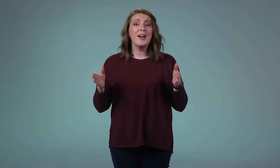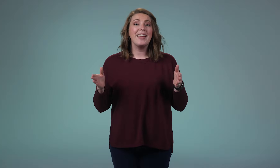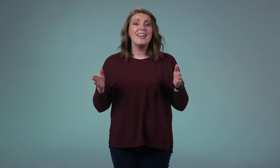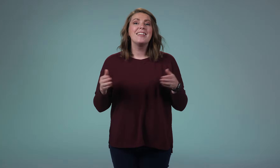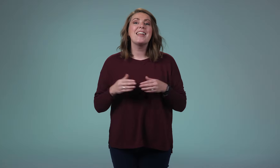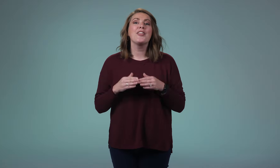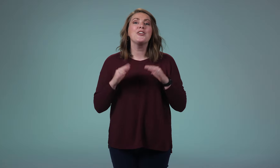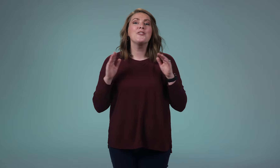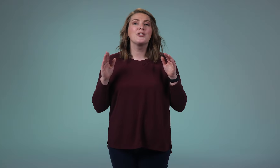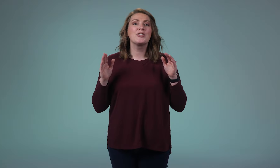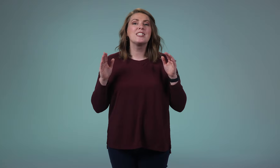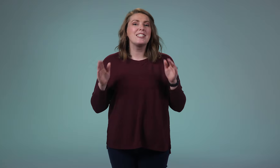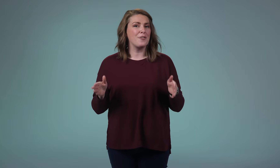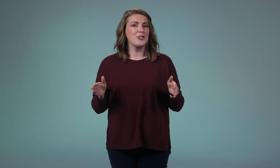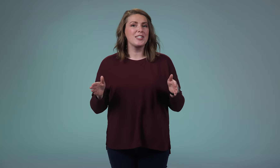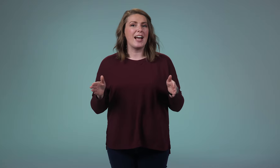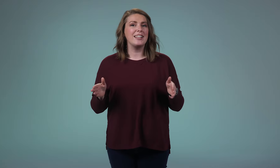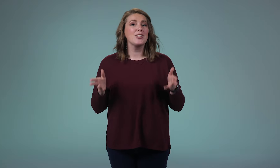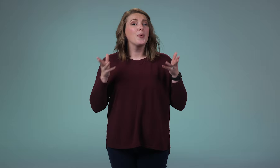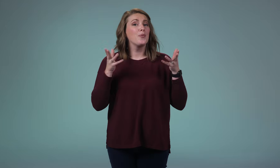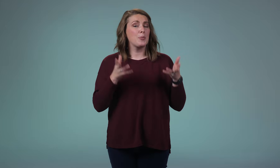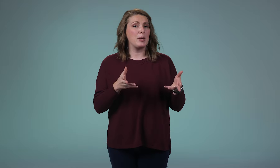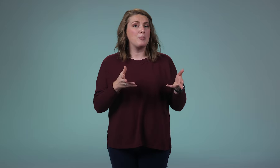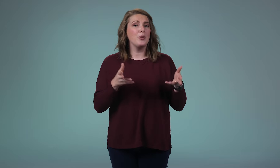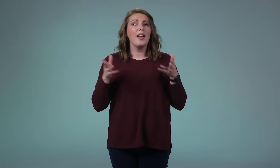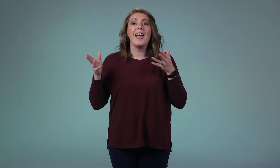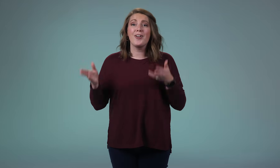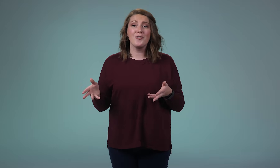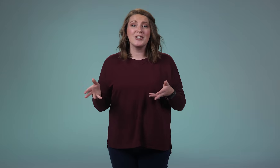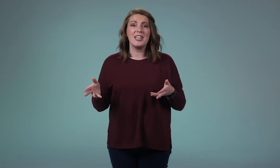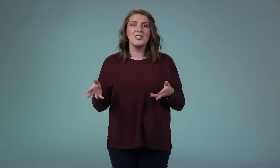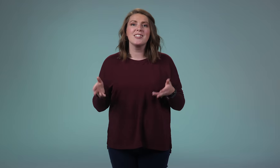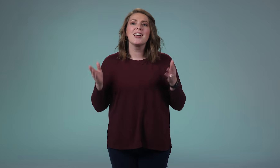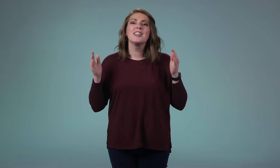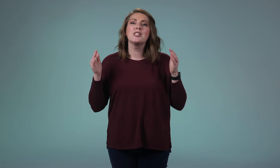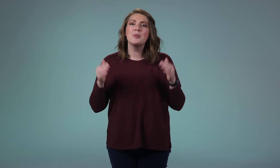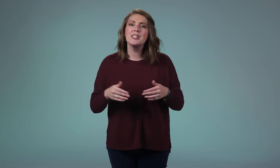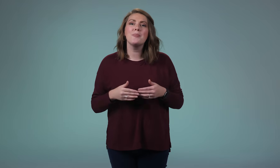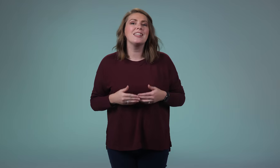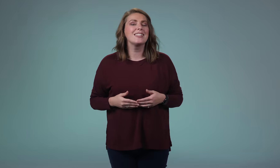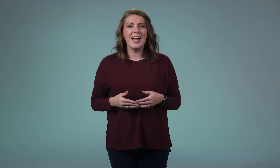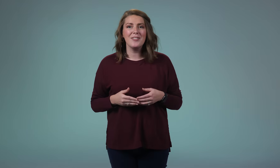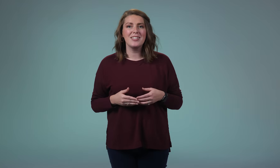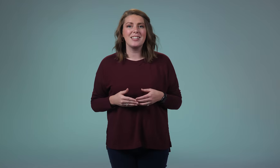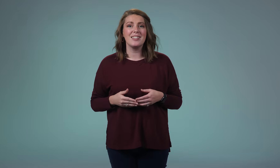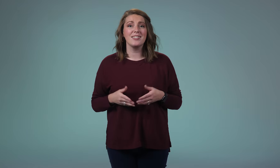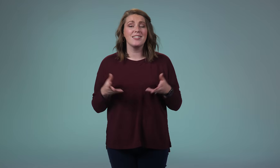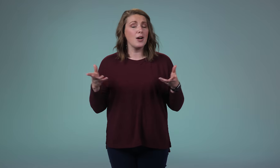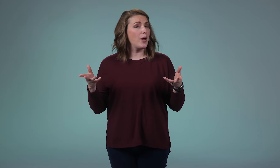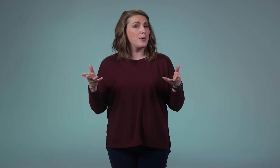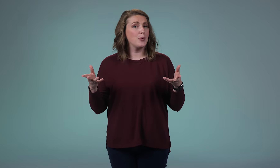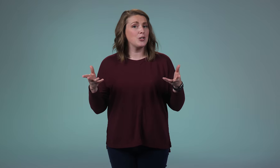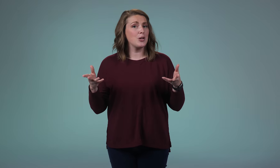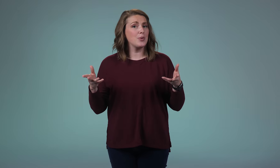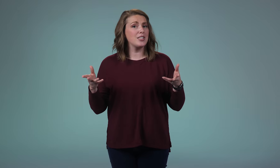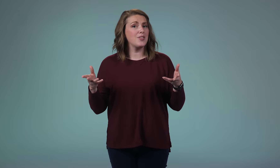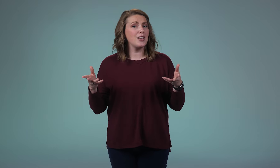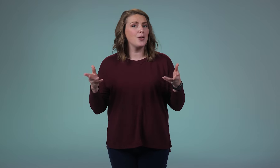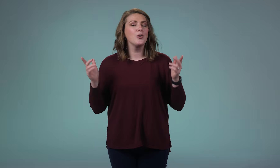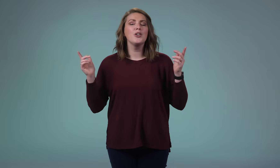right, now that you've learned several signs for people and conversations, let's put some inside of a sentence. That way, when you're done with this video, you